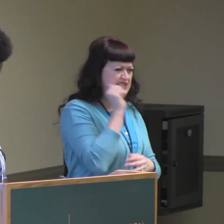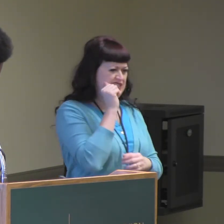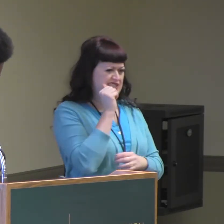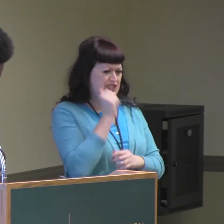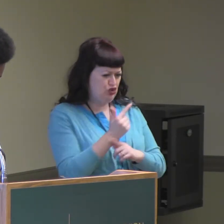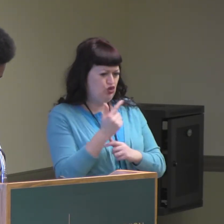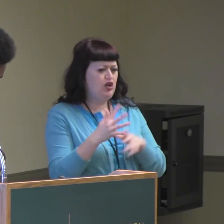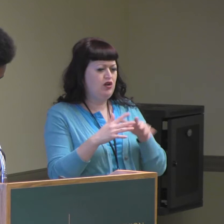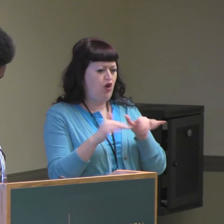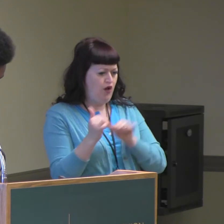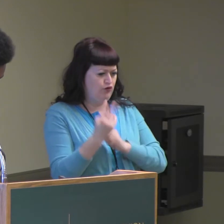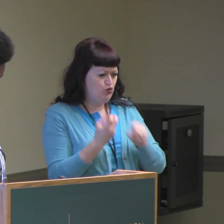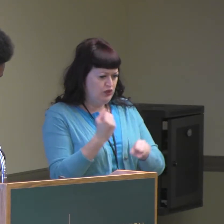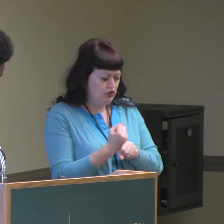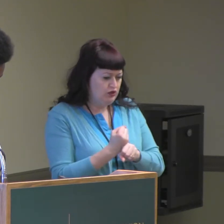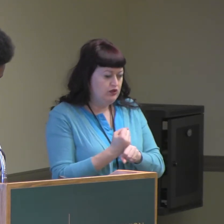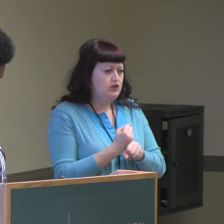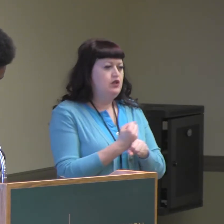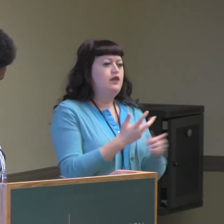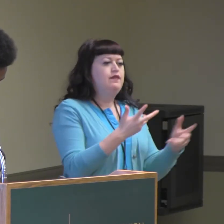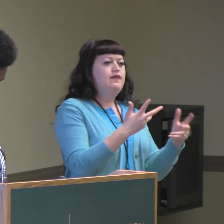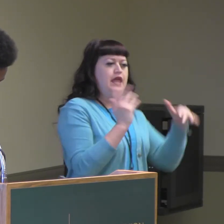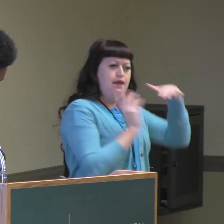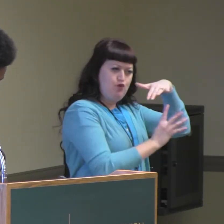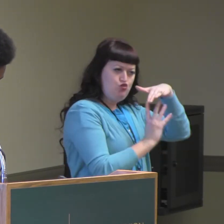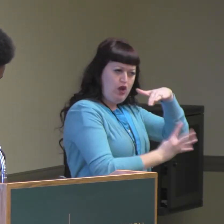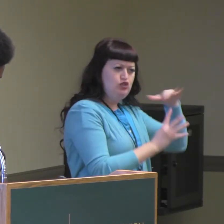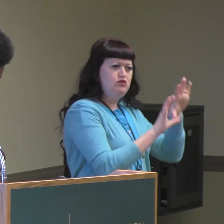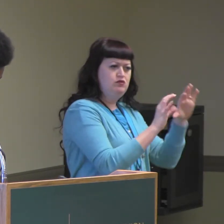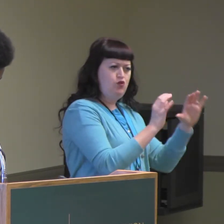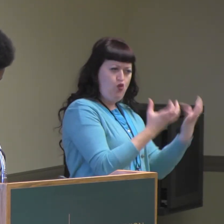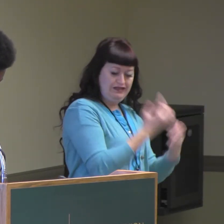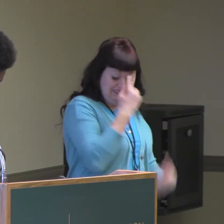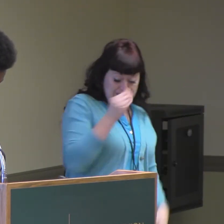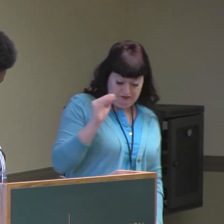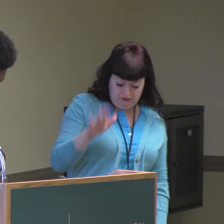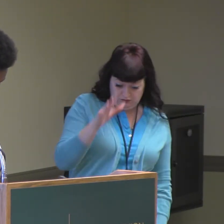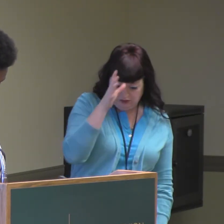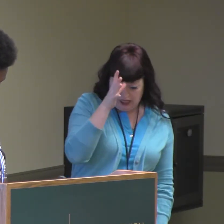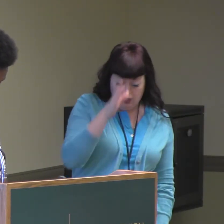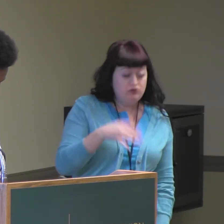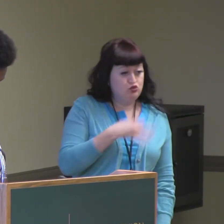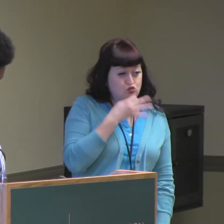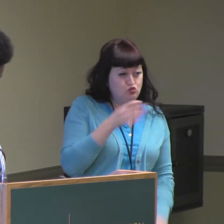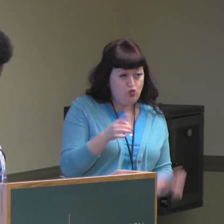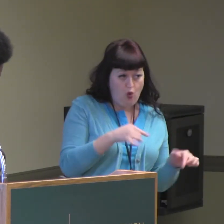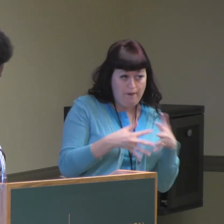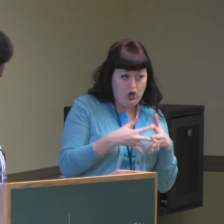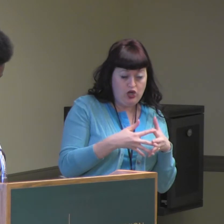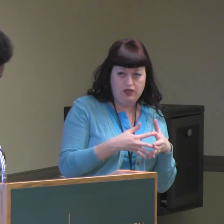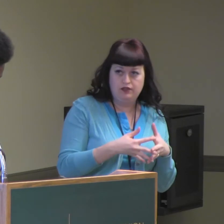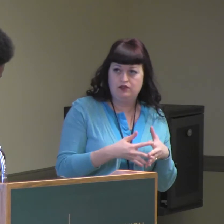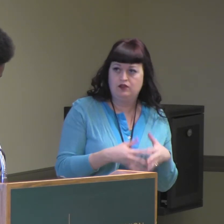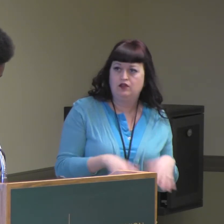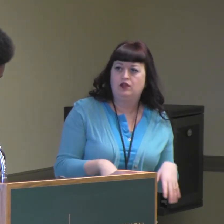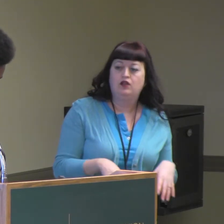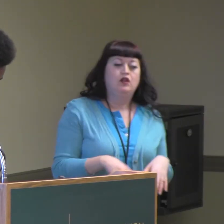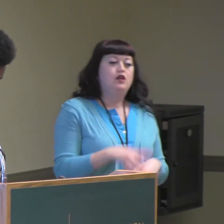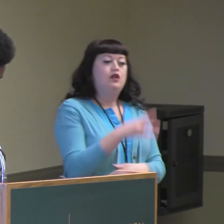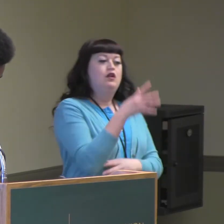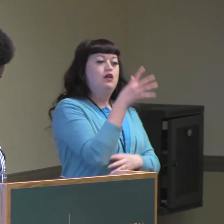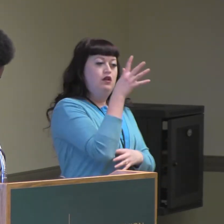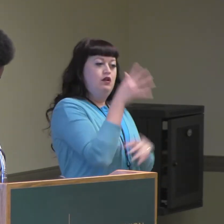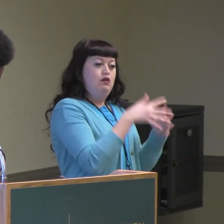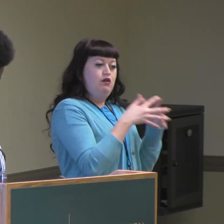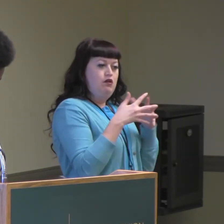International Organization for Migration told my dad that we were about to go to America. America, I also honor, exclaimed my dad